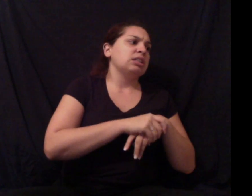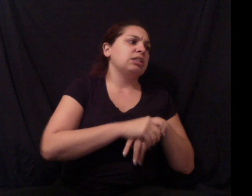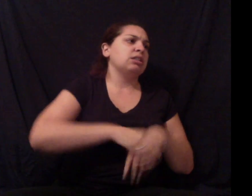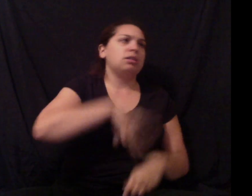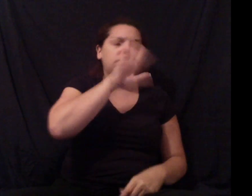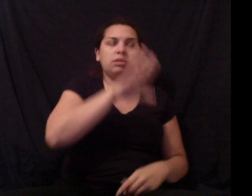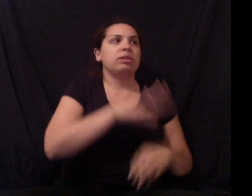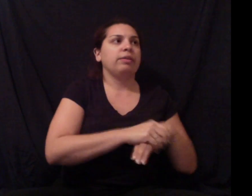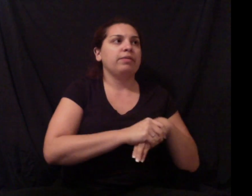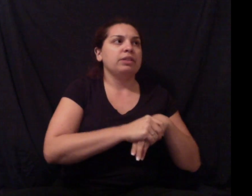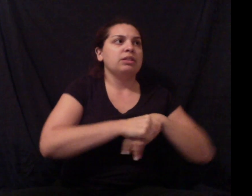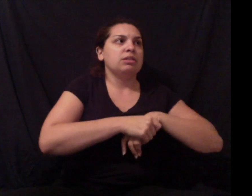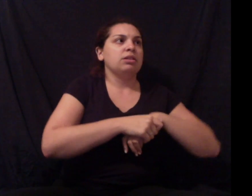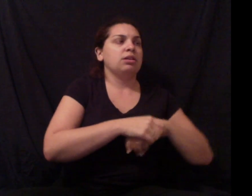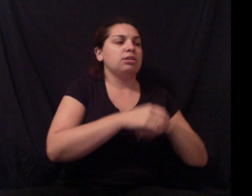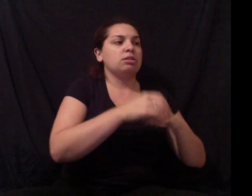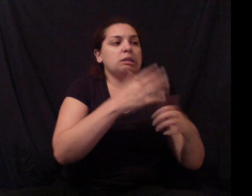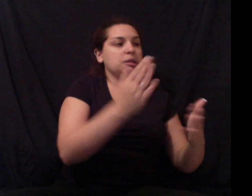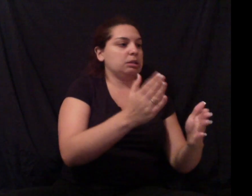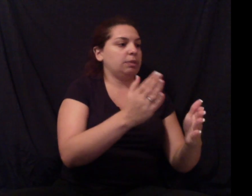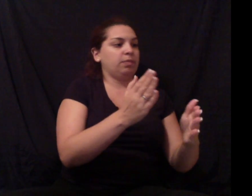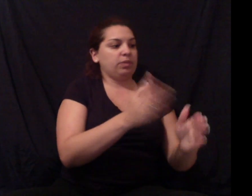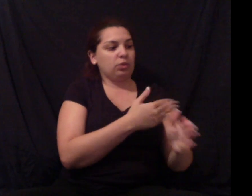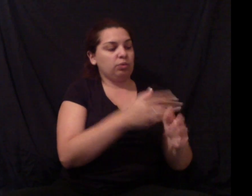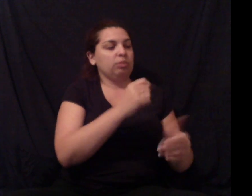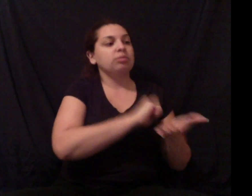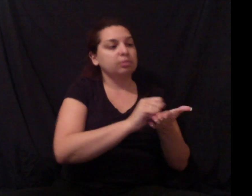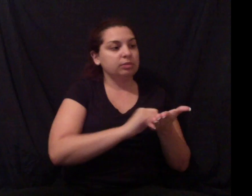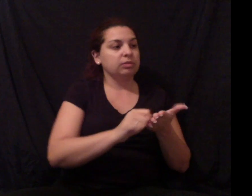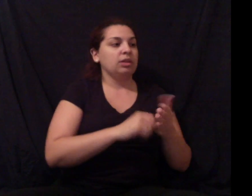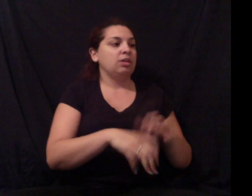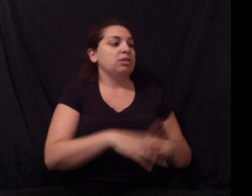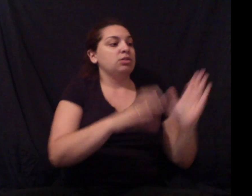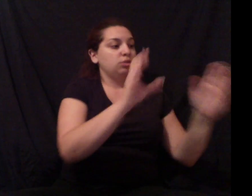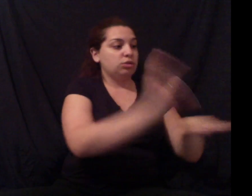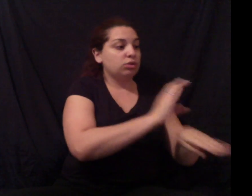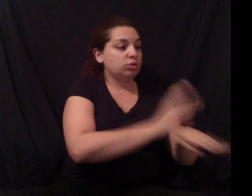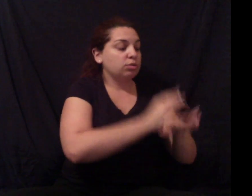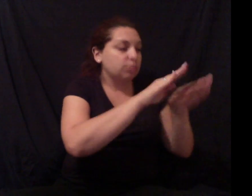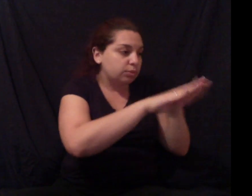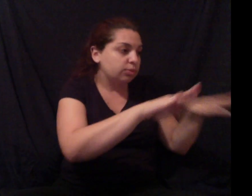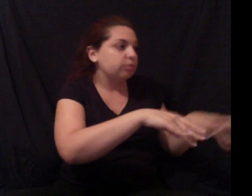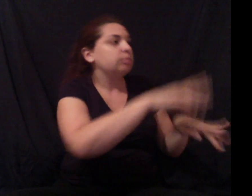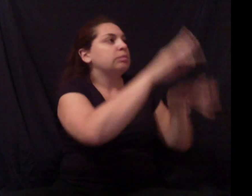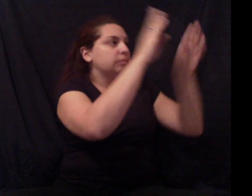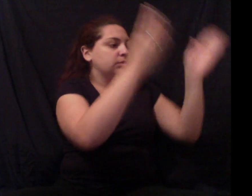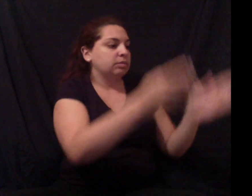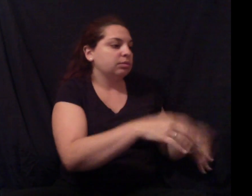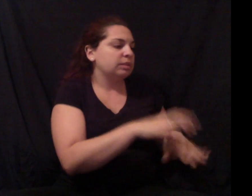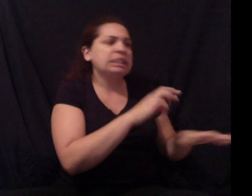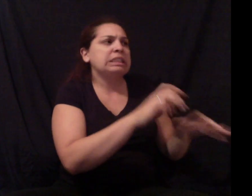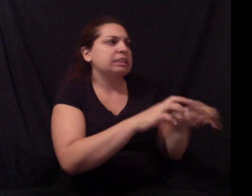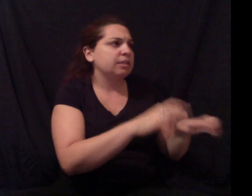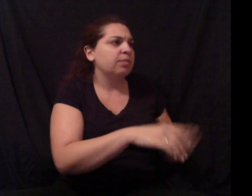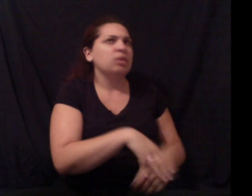music as early as I could on a computer platform, because it was all I had, is all I could afford. I think it